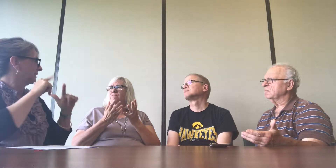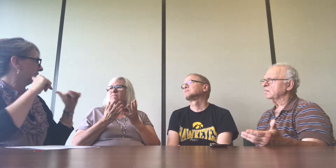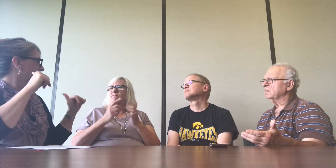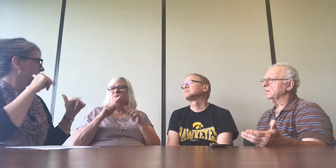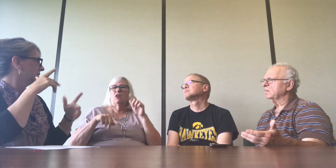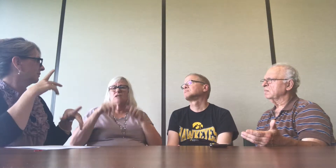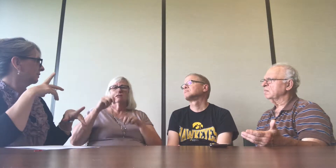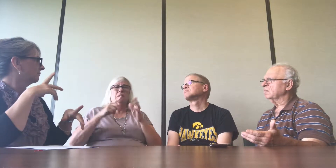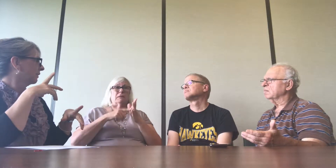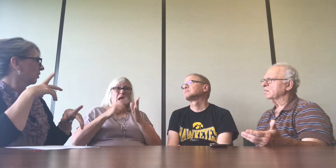reports?